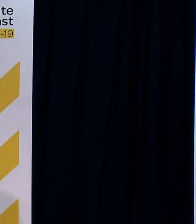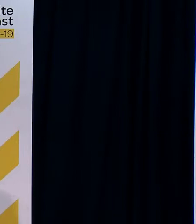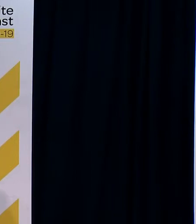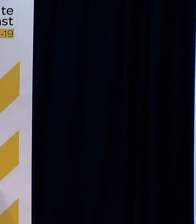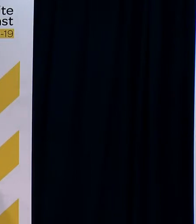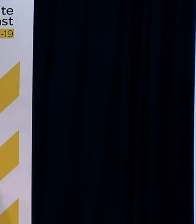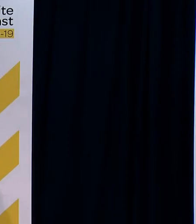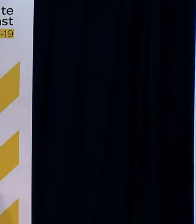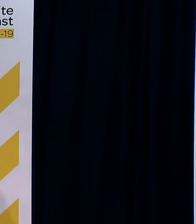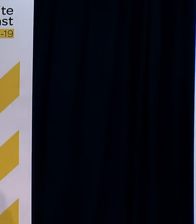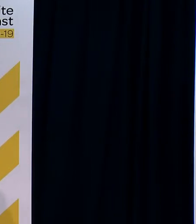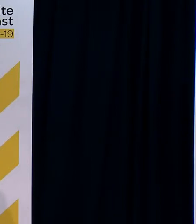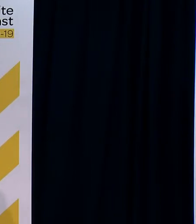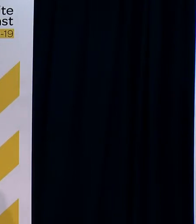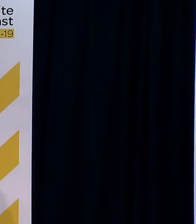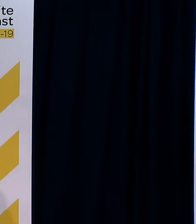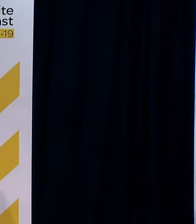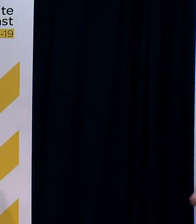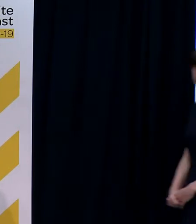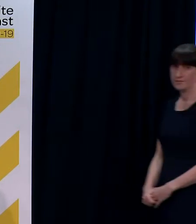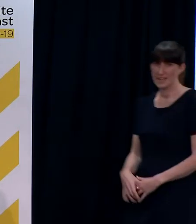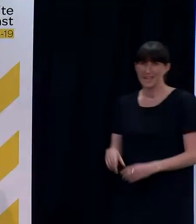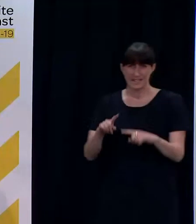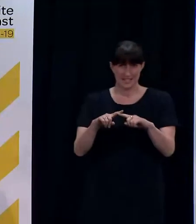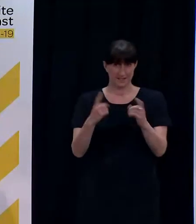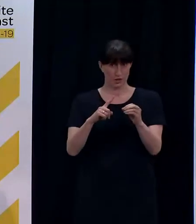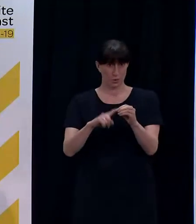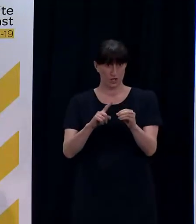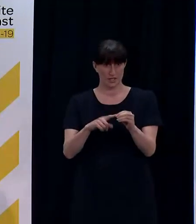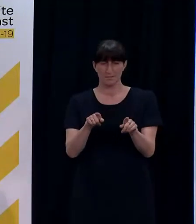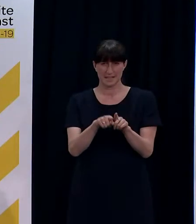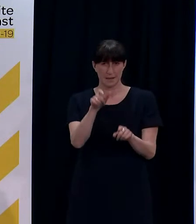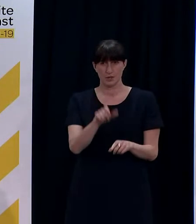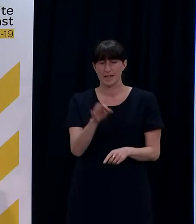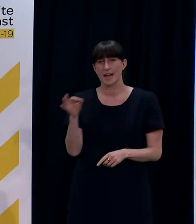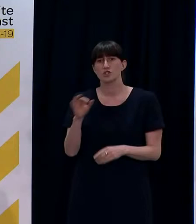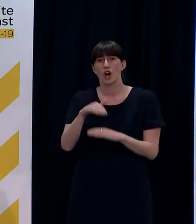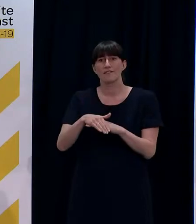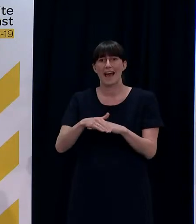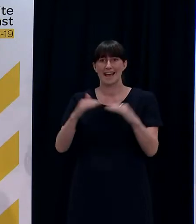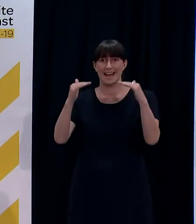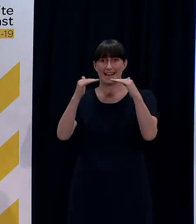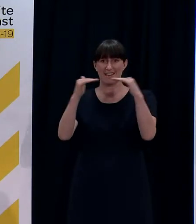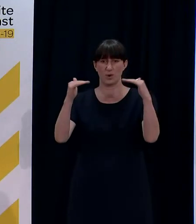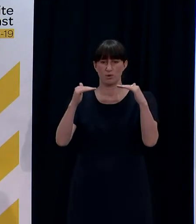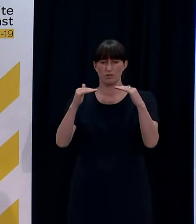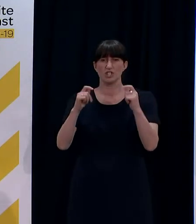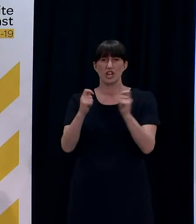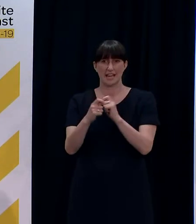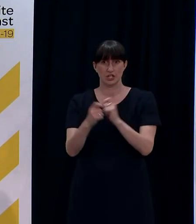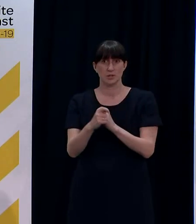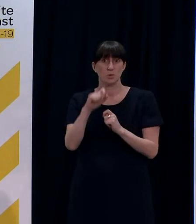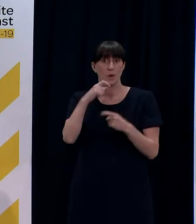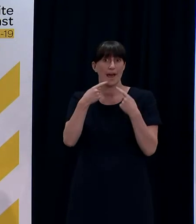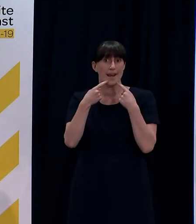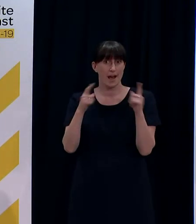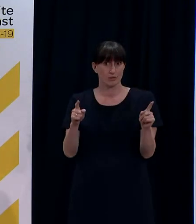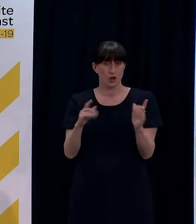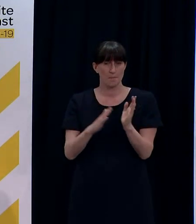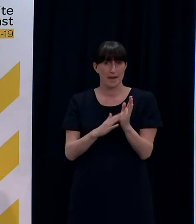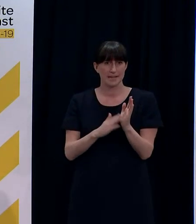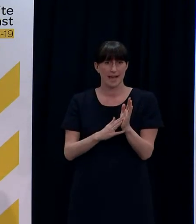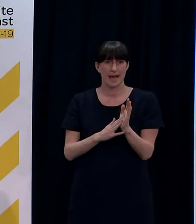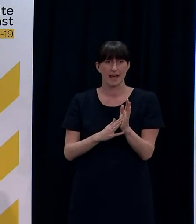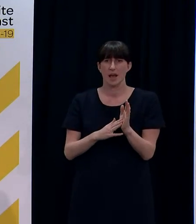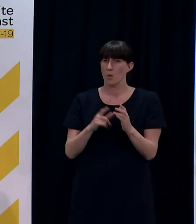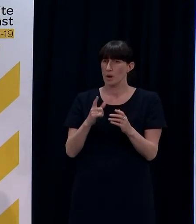quickly could you bring the South Island down to level 2 as there are increasing calls to do that? Well, I'm not going to preempt the decision that we're going to make on Monday. That'll be